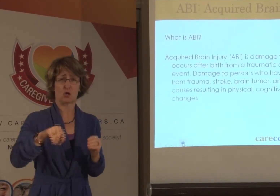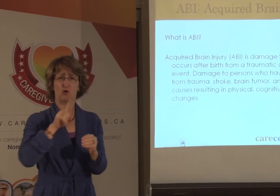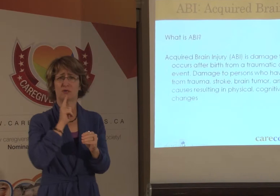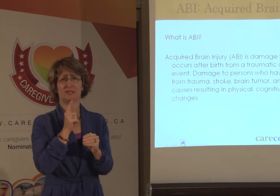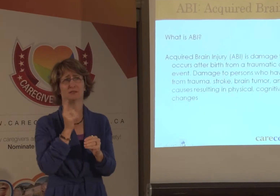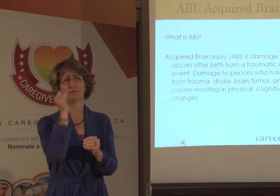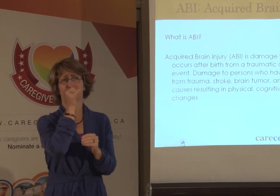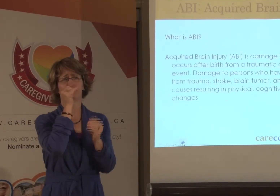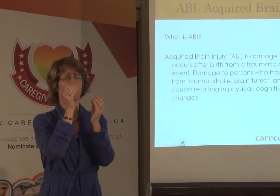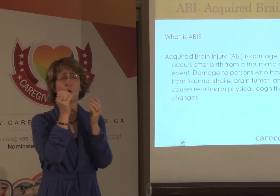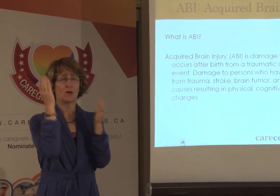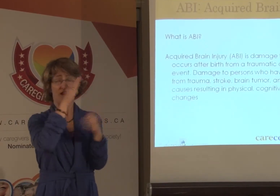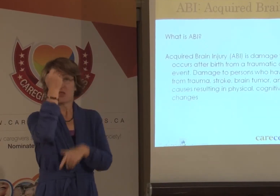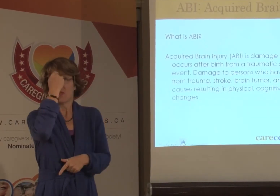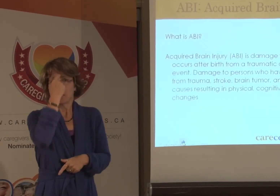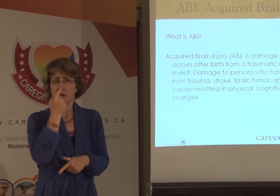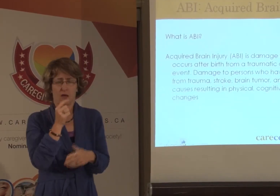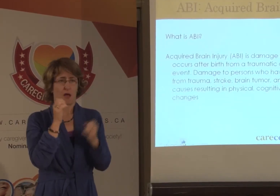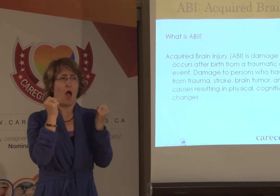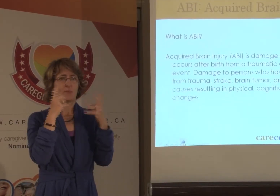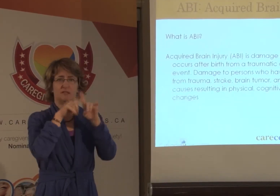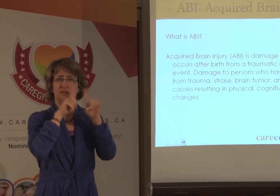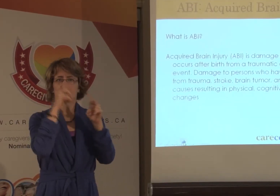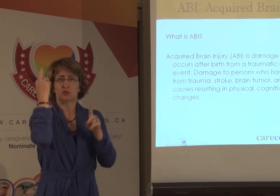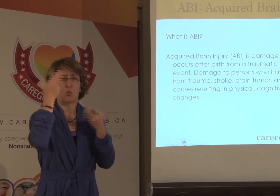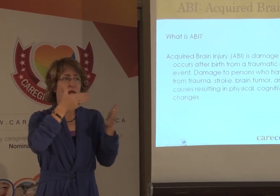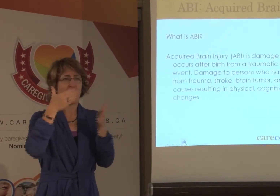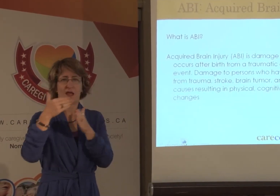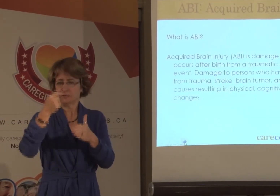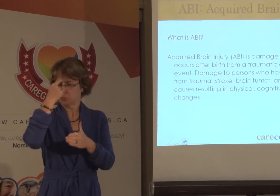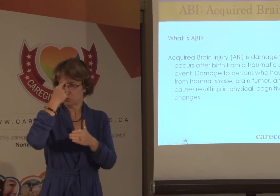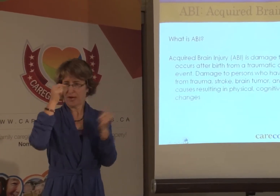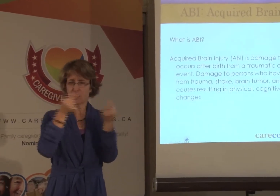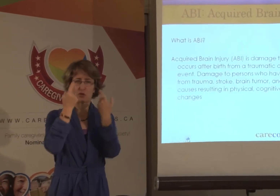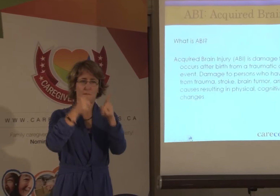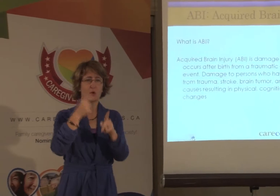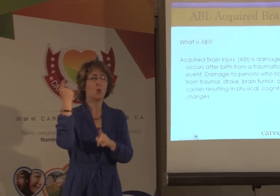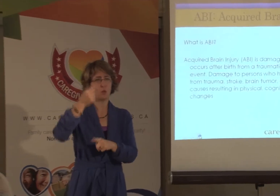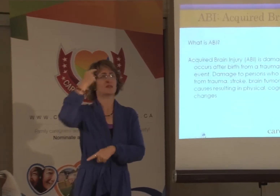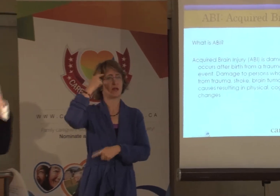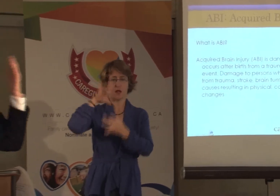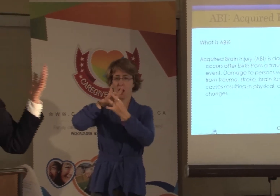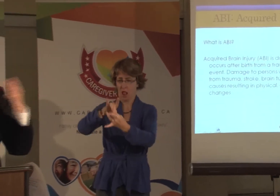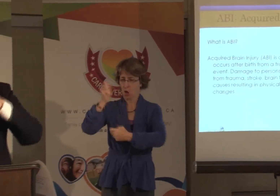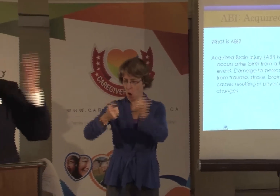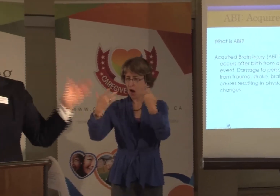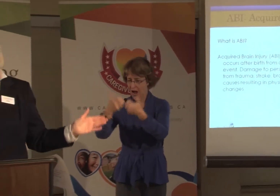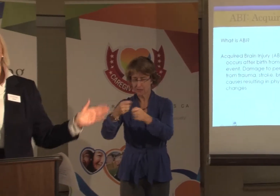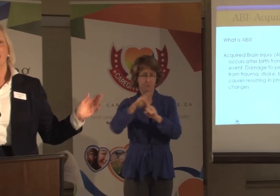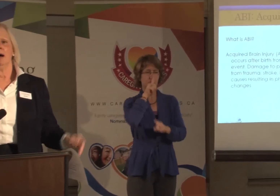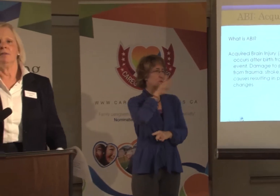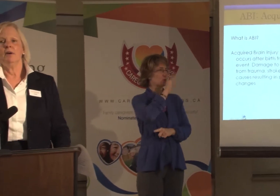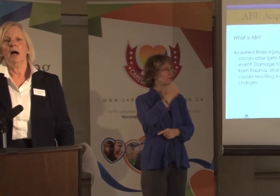scope, and we don't think about it. Because you think about brain injury with a car accident, but you don't think about the extent